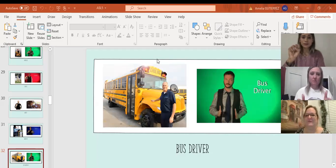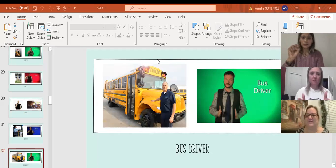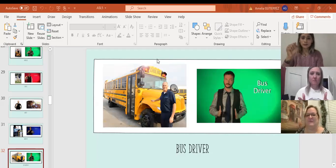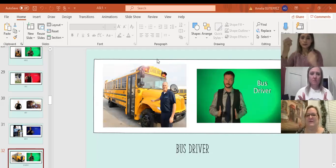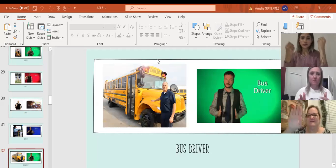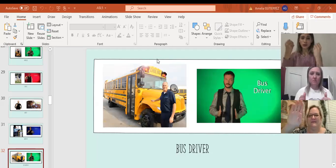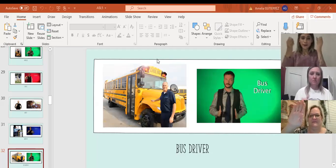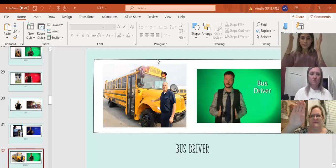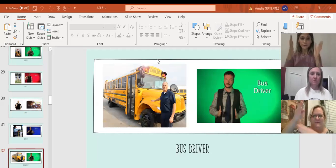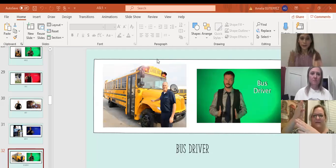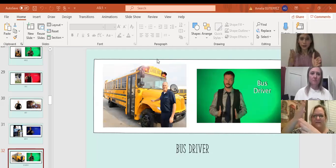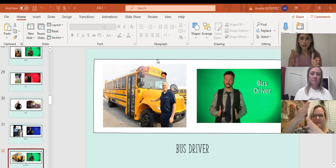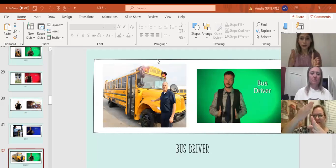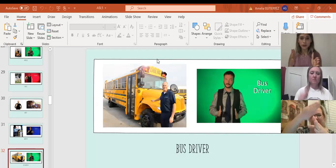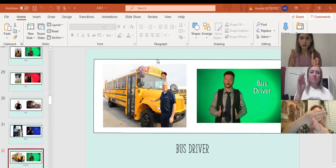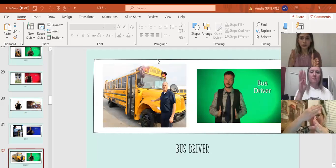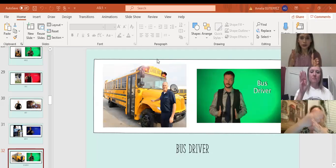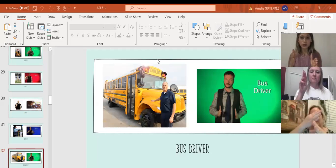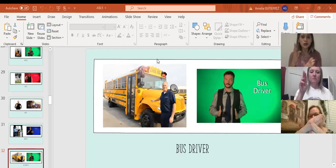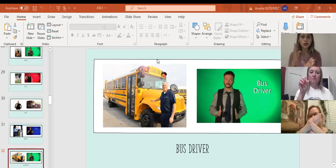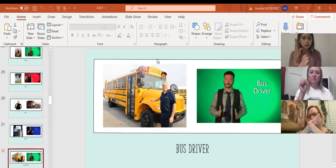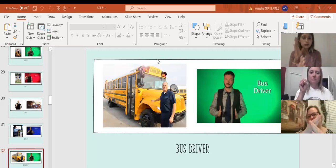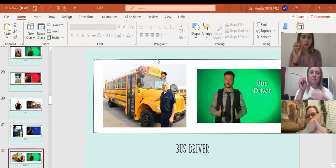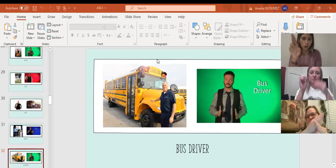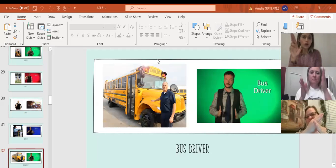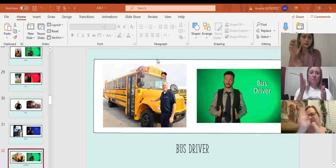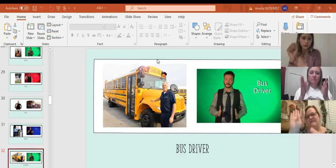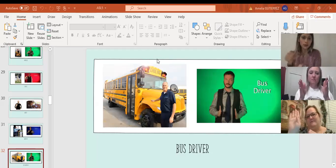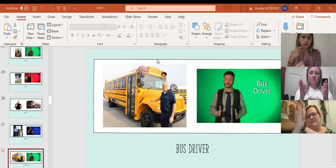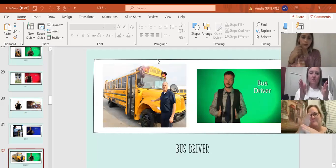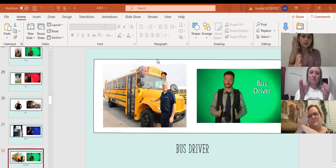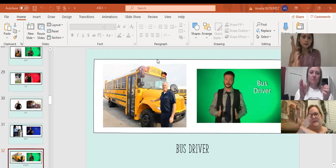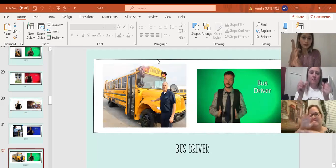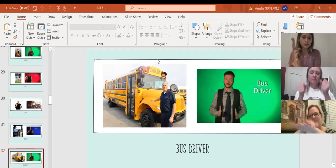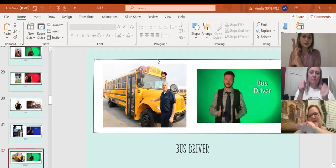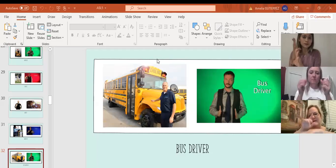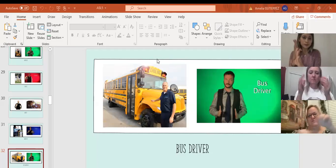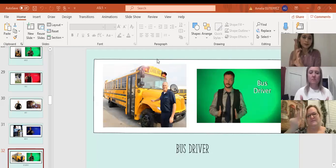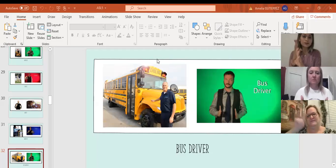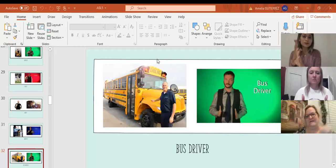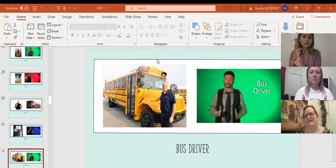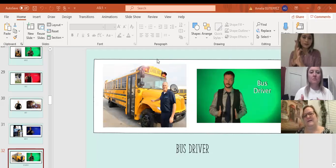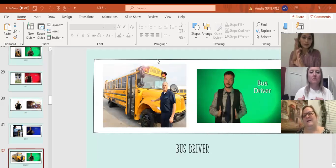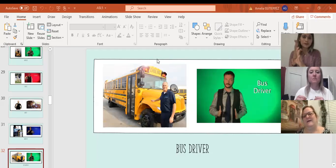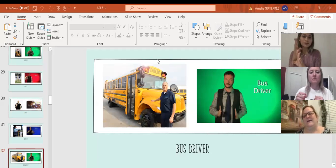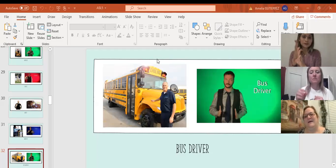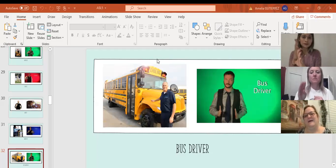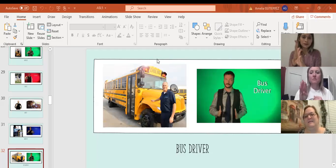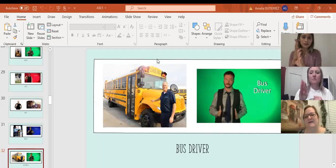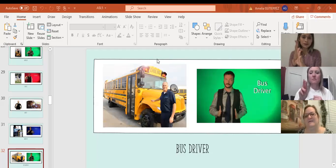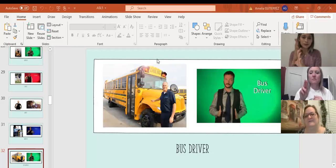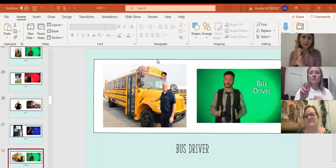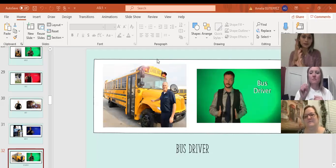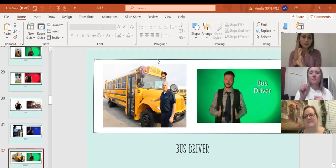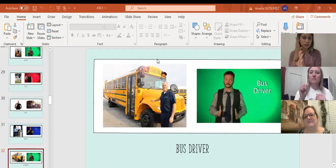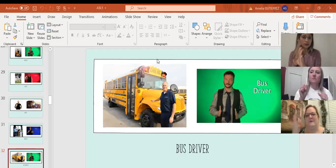lot of our students, they do the English sign, which is bus. Mhm. With They'll a do a lot of, yeah. English A lot of sign, them will use bus. and a